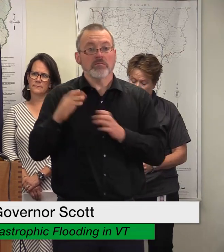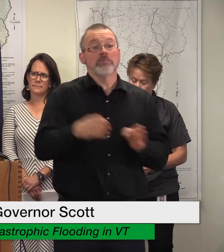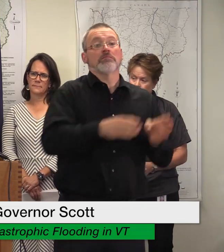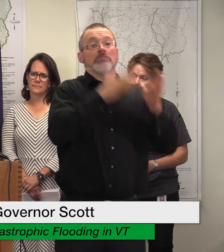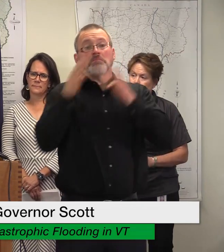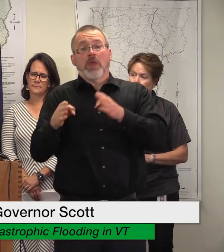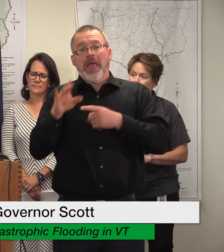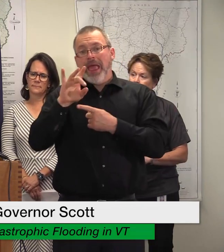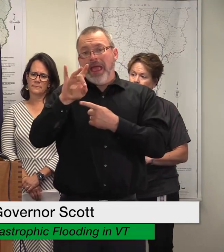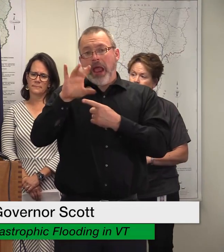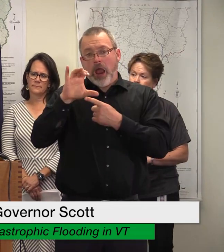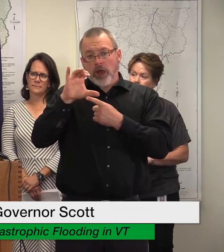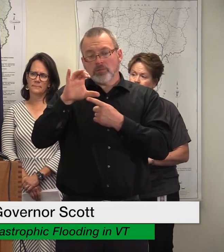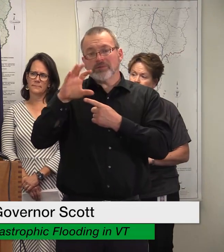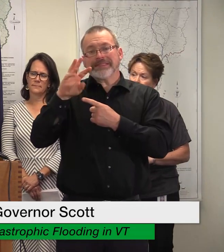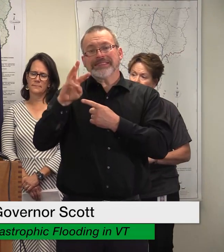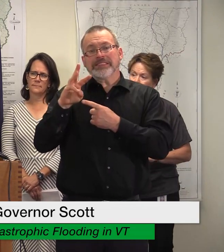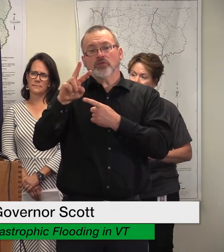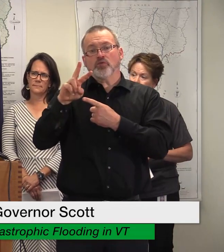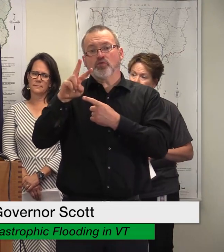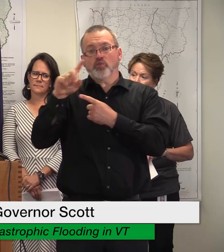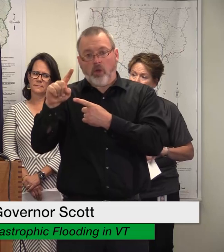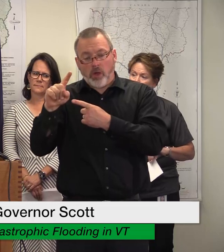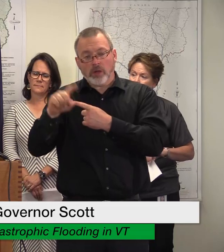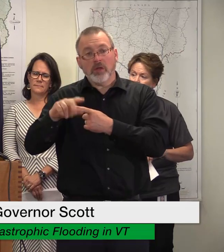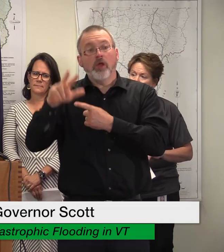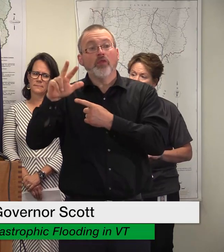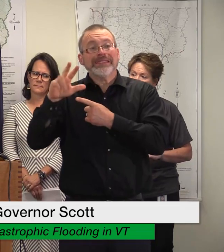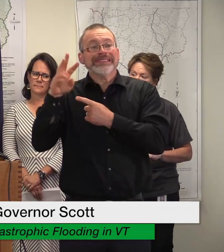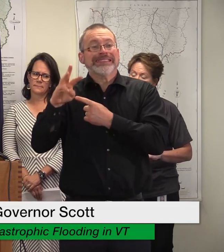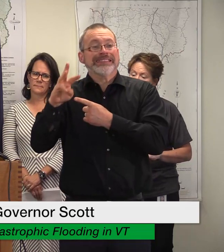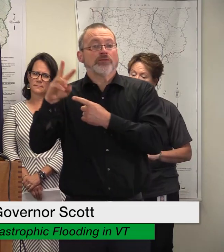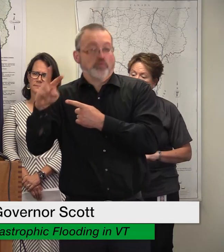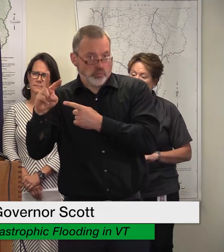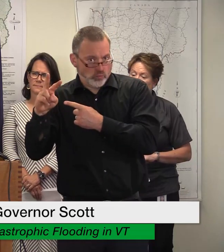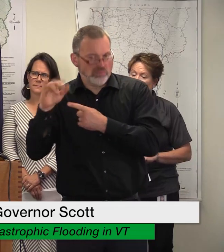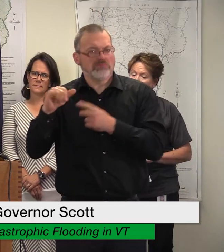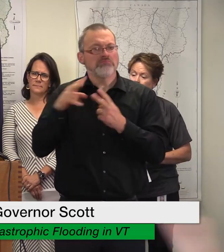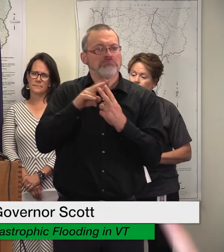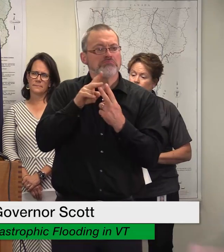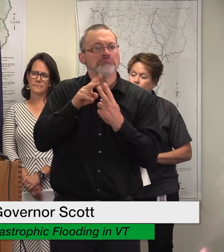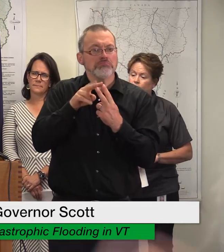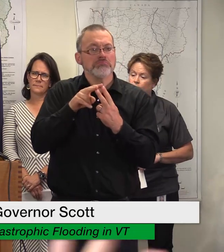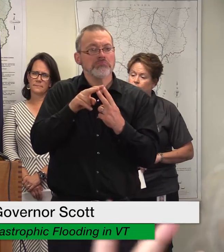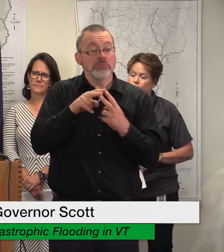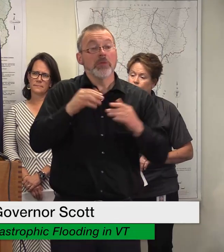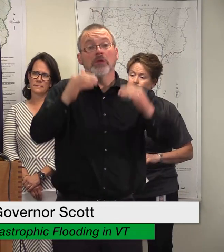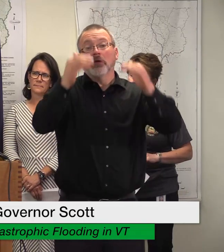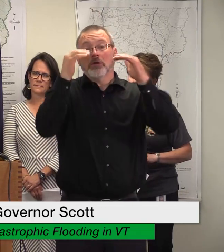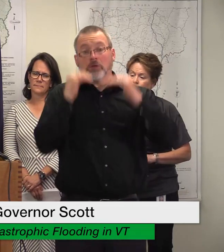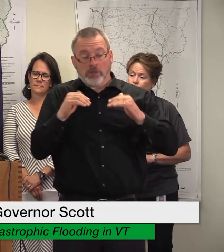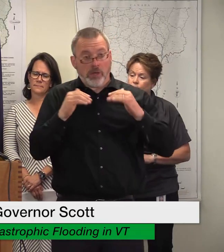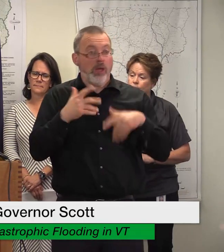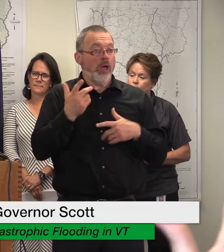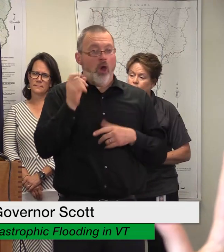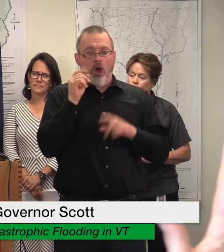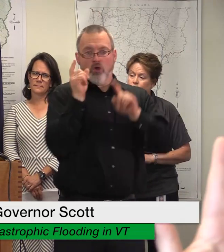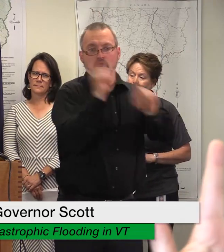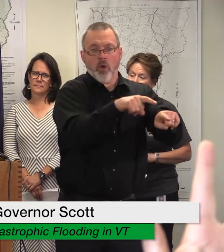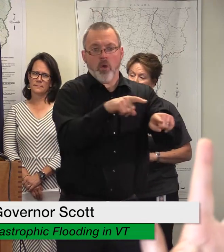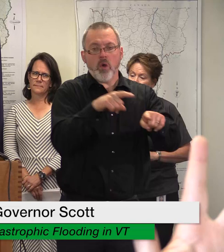1-800-621-3362 or visiting us at one of our disaster recovery centers. We have 5 centers open